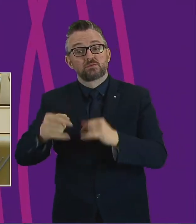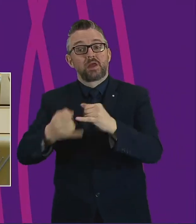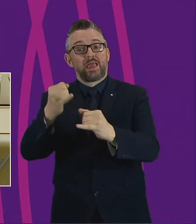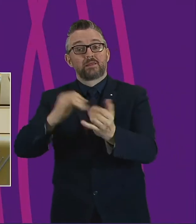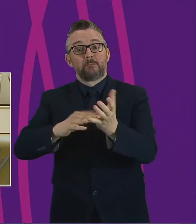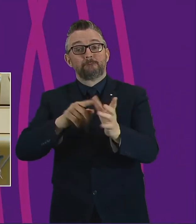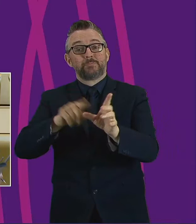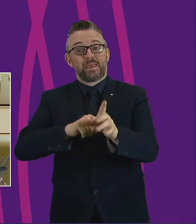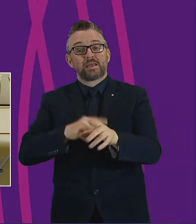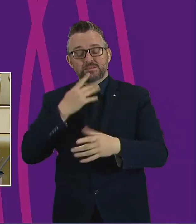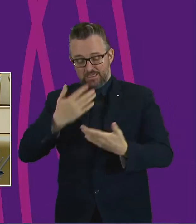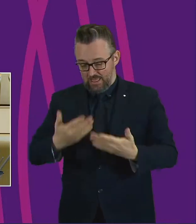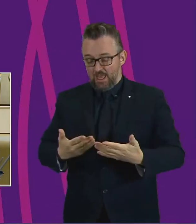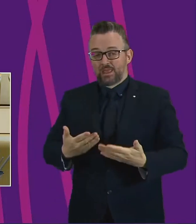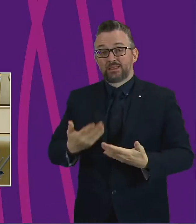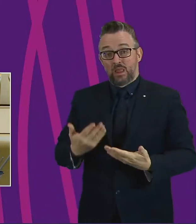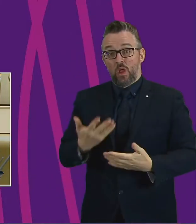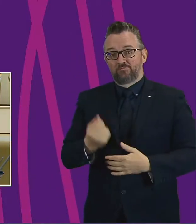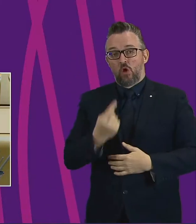we have